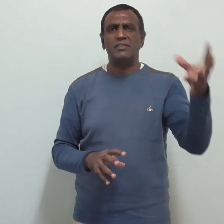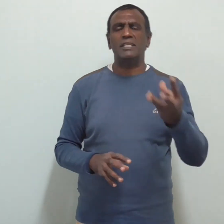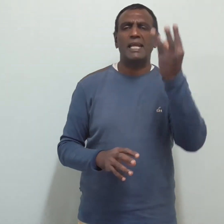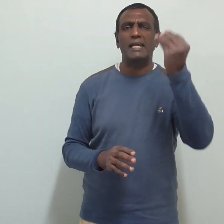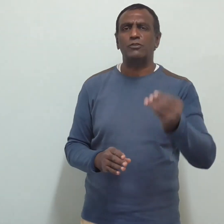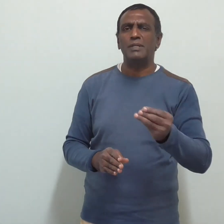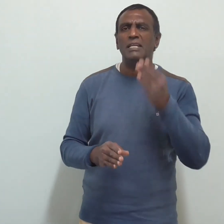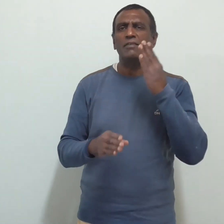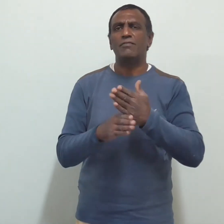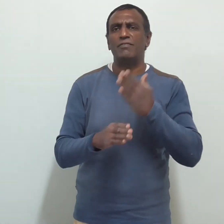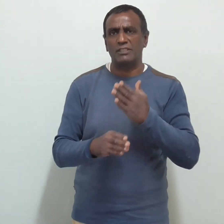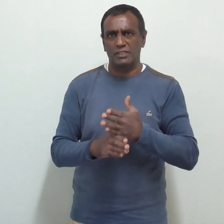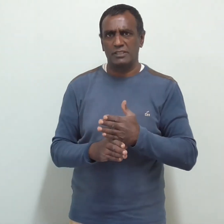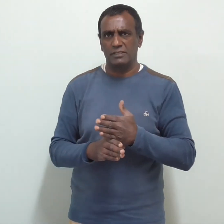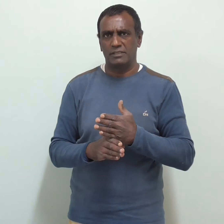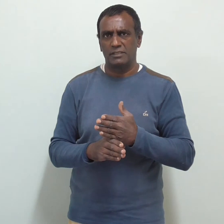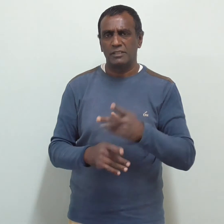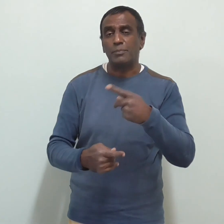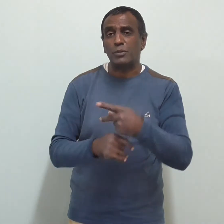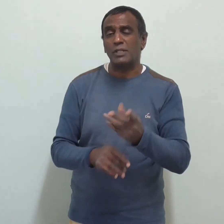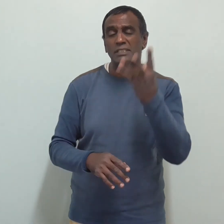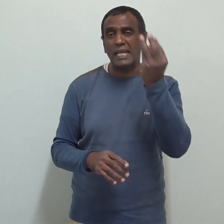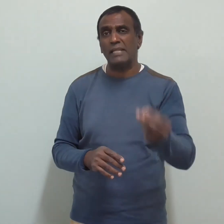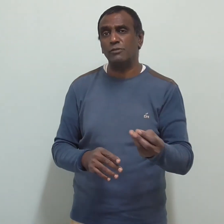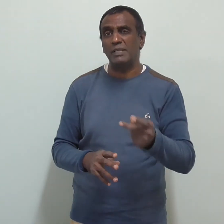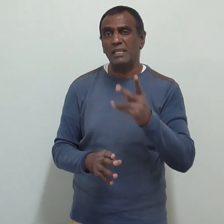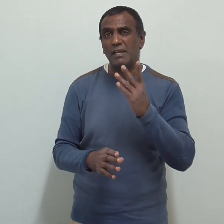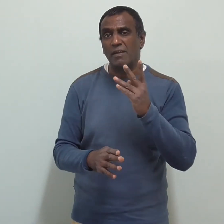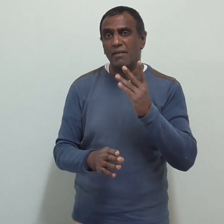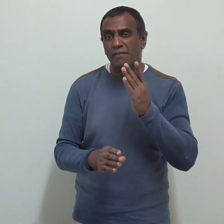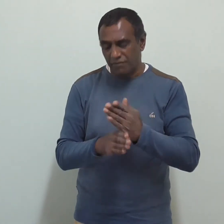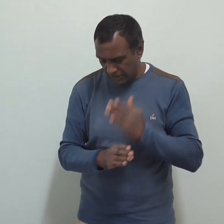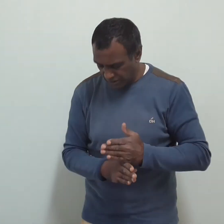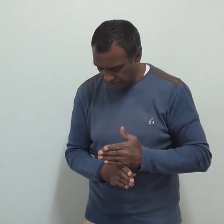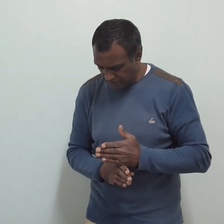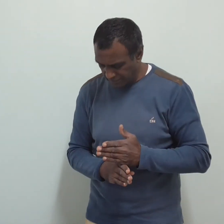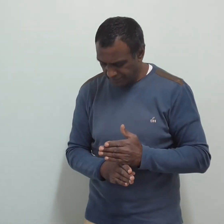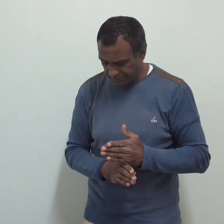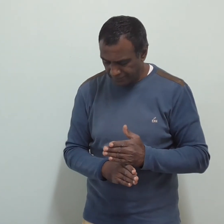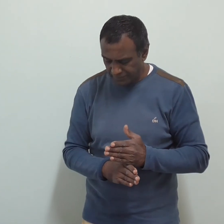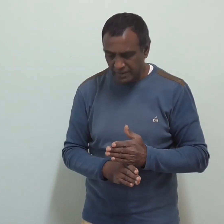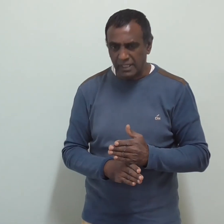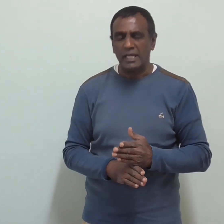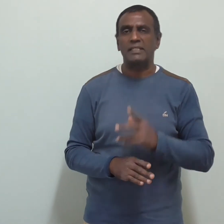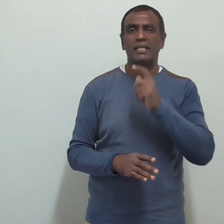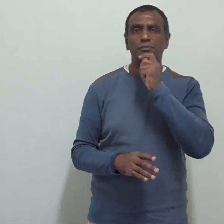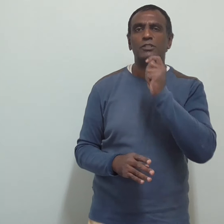Everything had to be functional. The products had to be functional. And they had to be